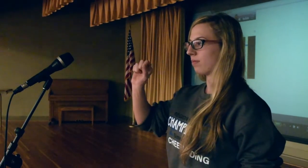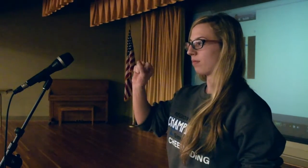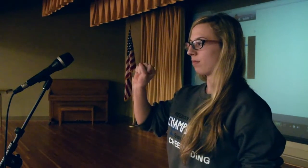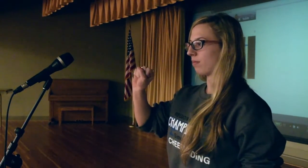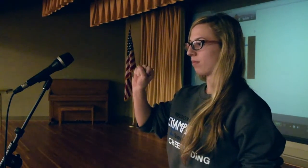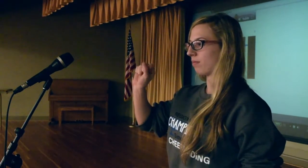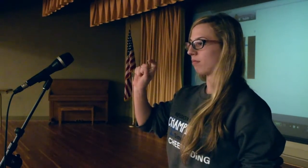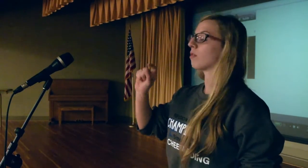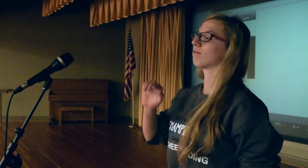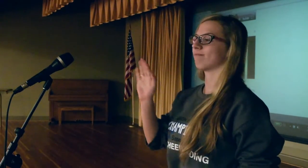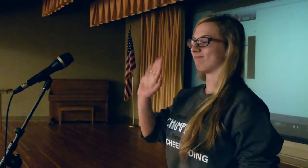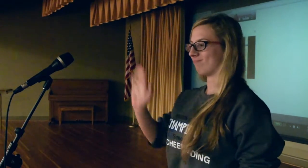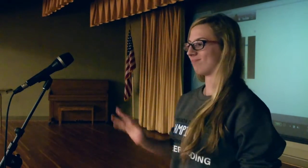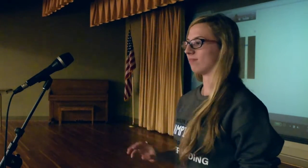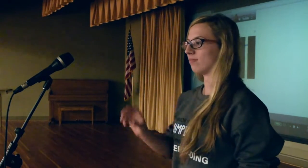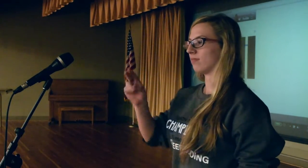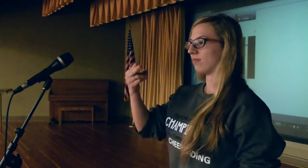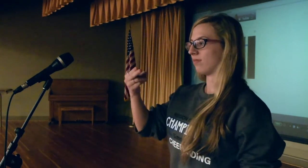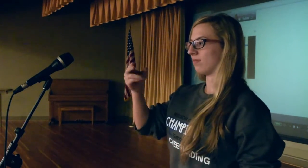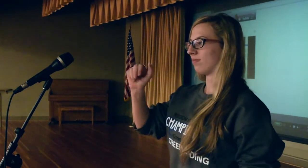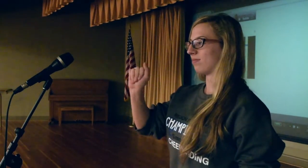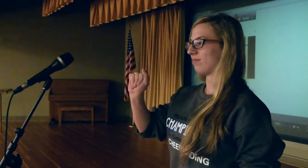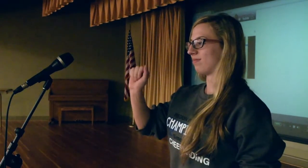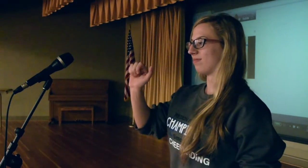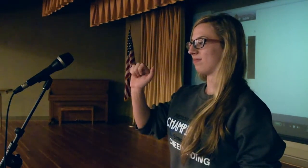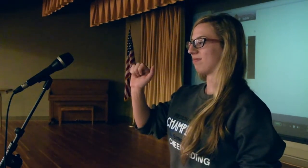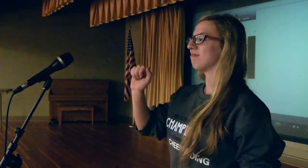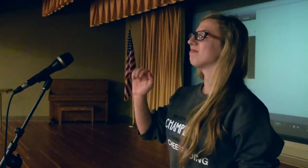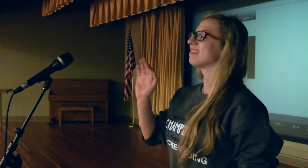Okay, do you know what you want? Do you know which one? Choose the card.